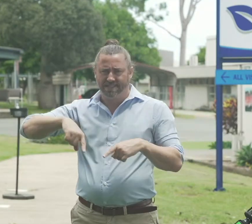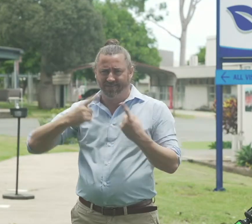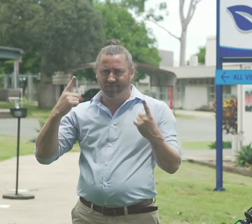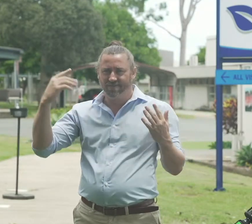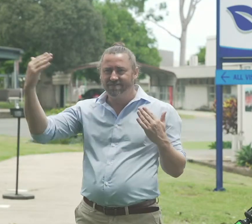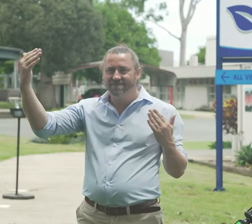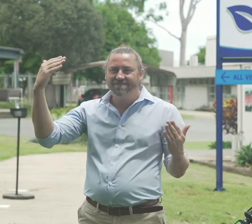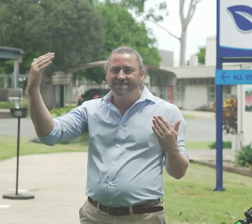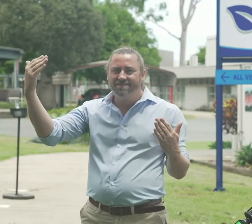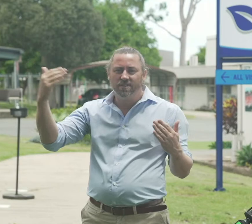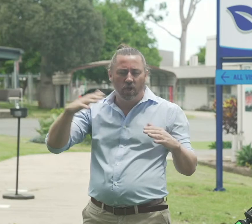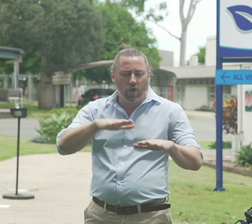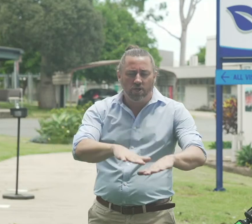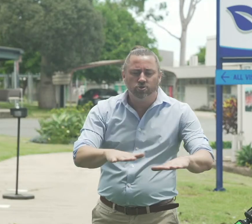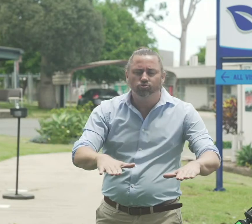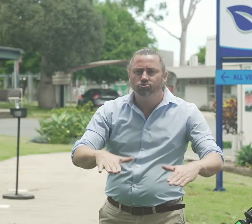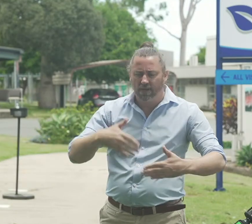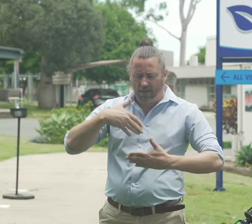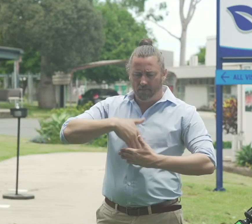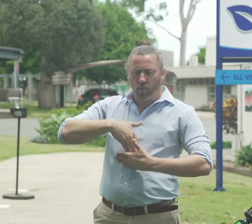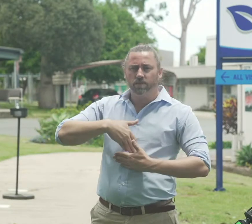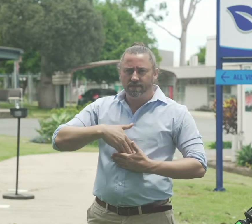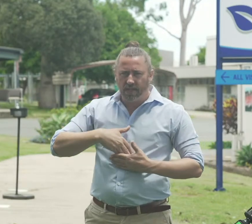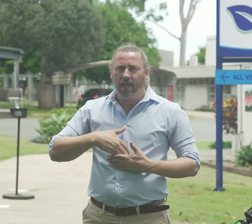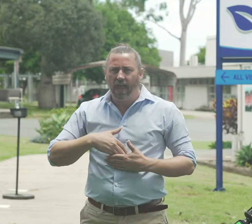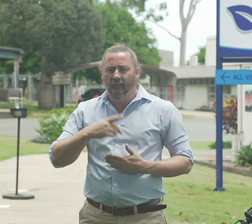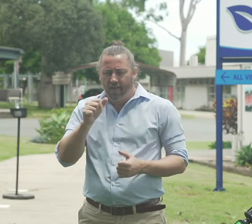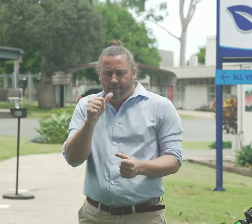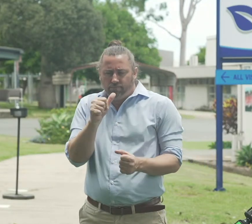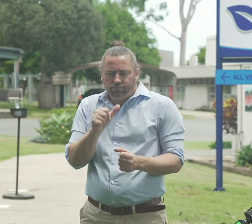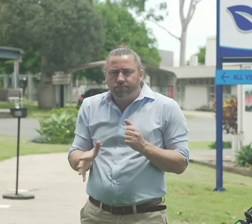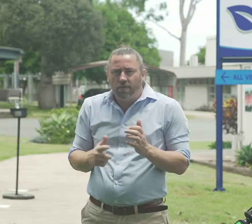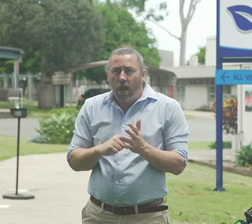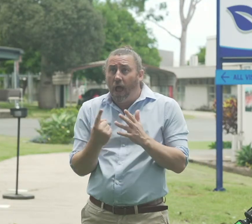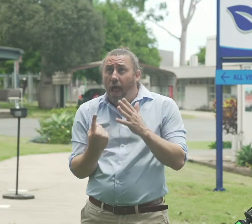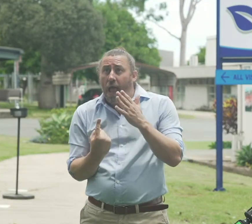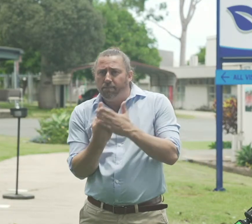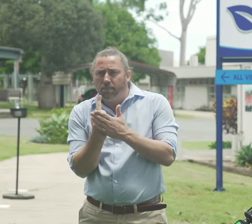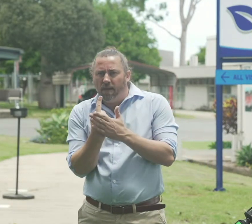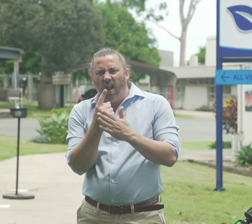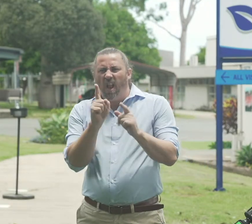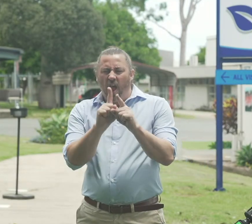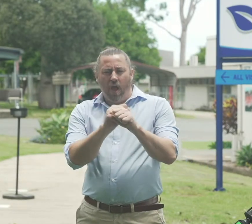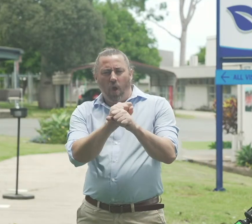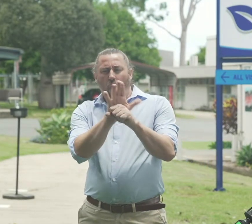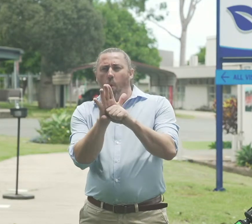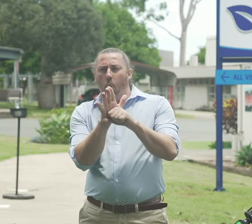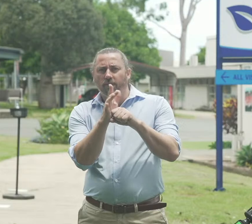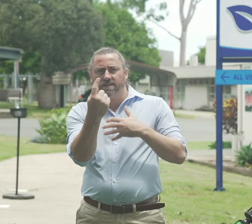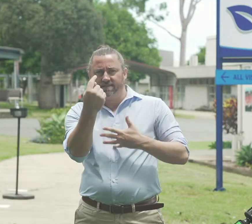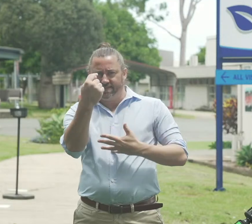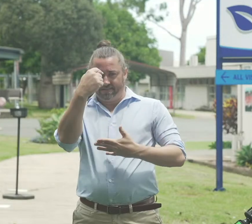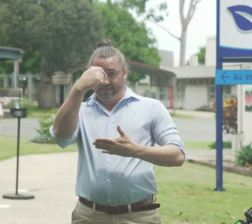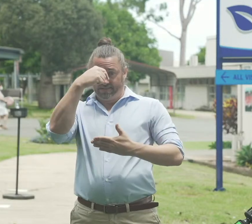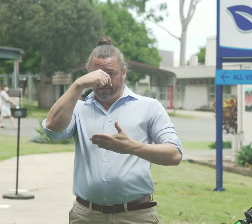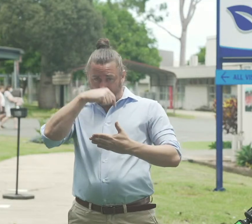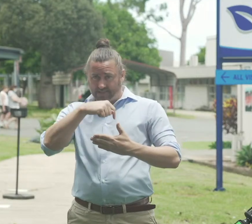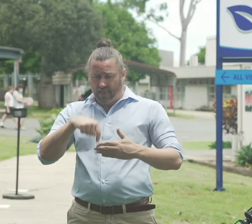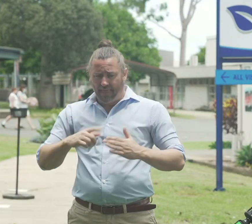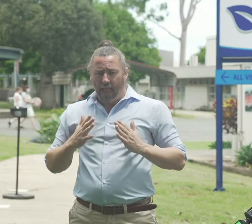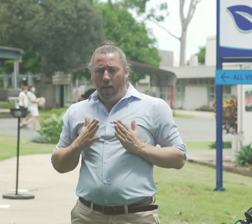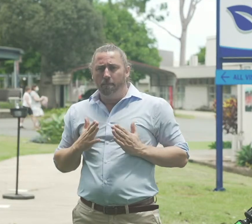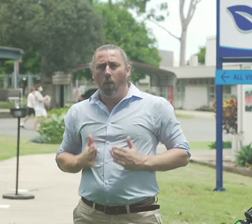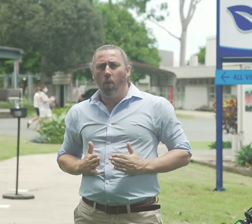adults have a very robust, what they call an adaptive immune system. So children are able to recognise new viruses